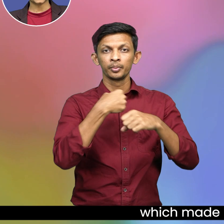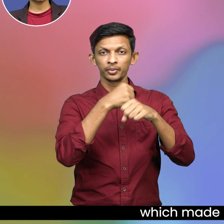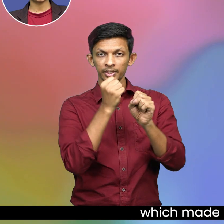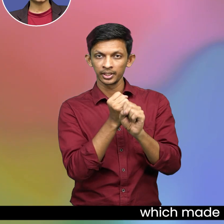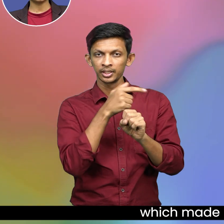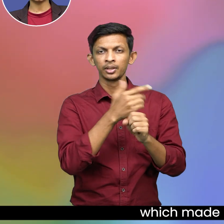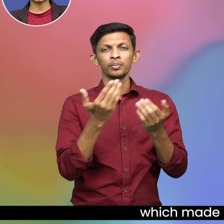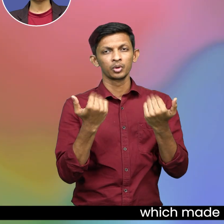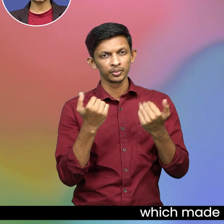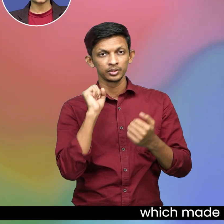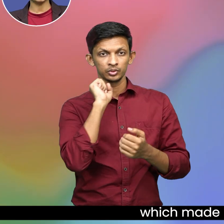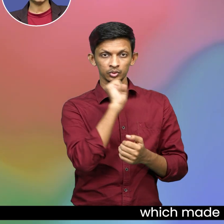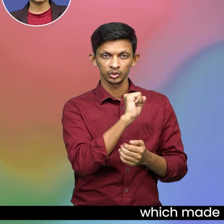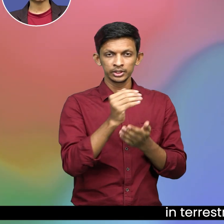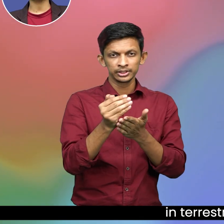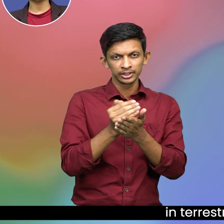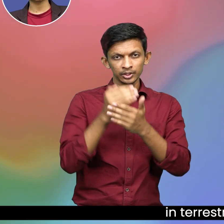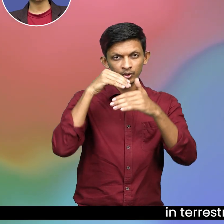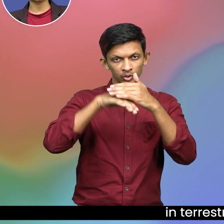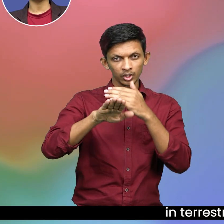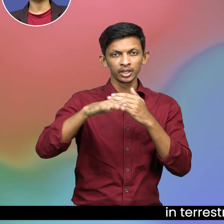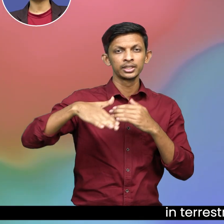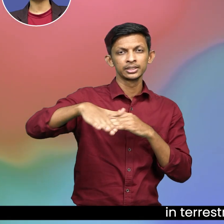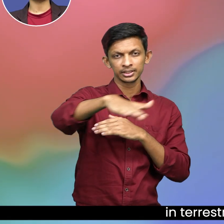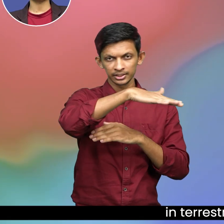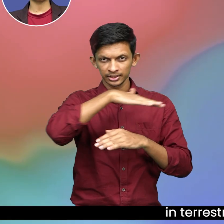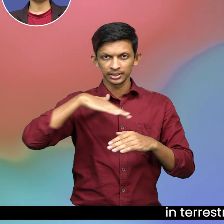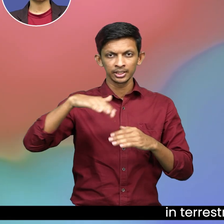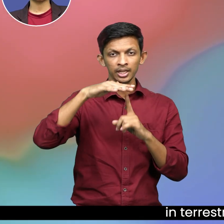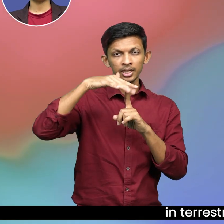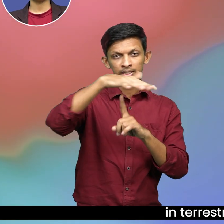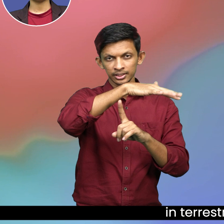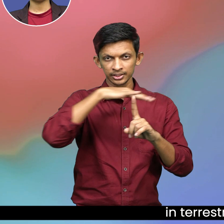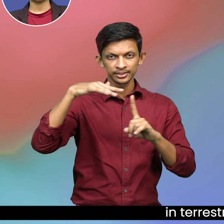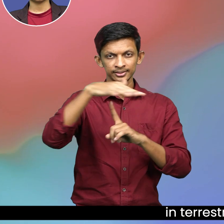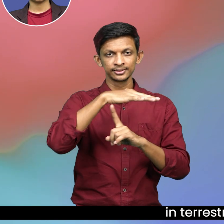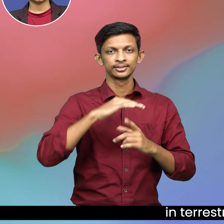Which made possible their survival in terrestrial environments.